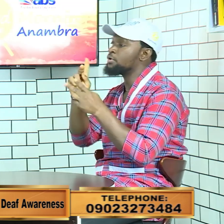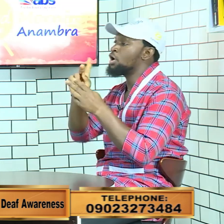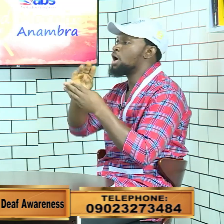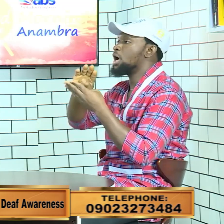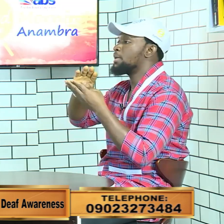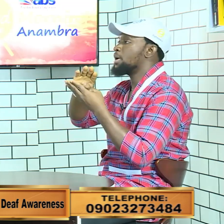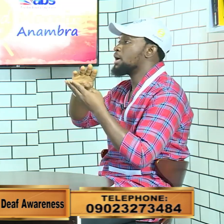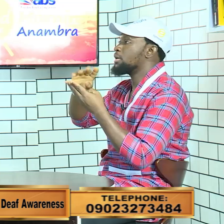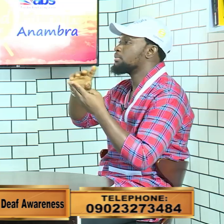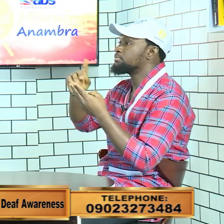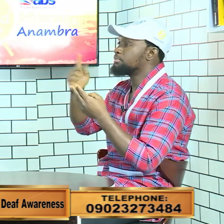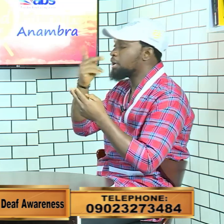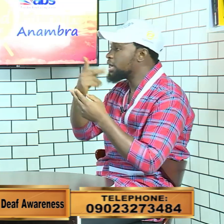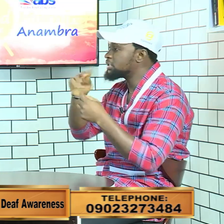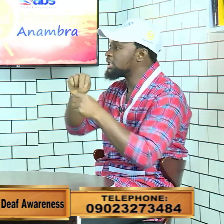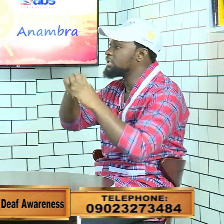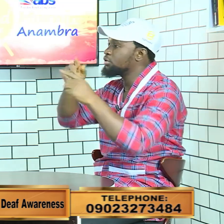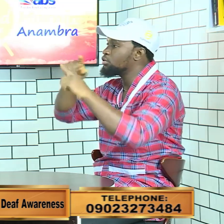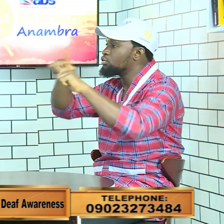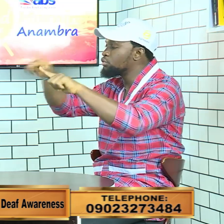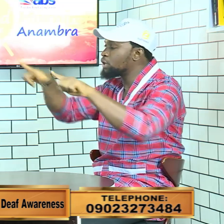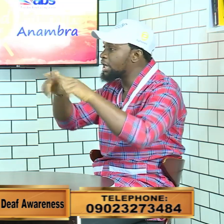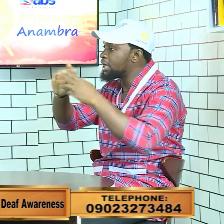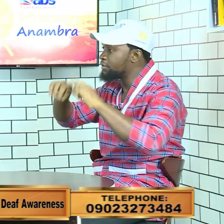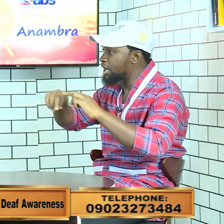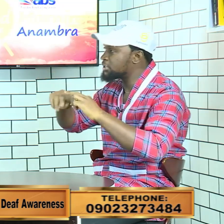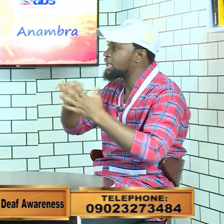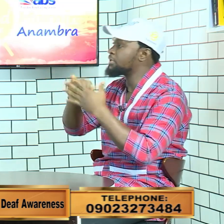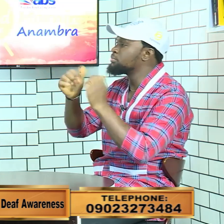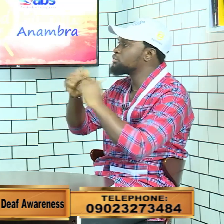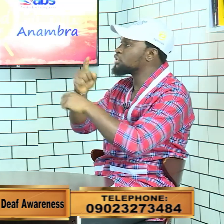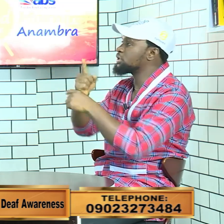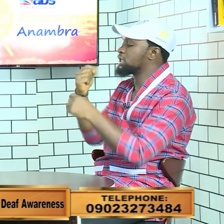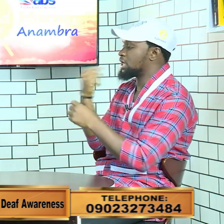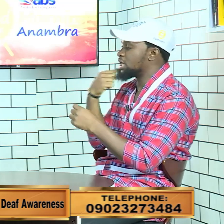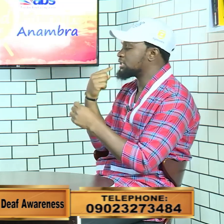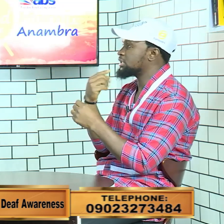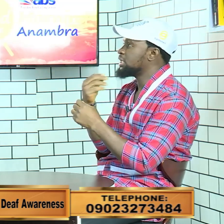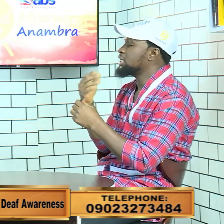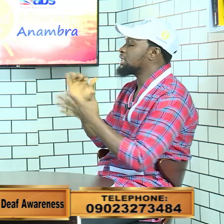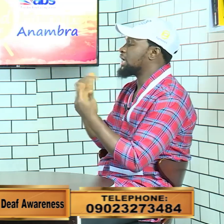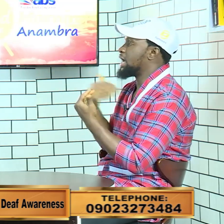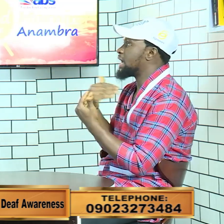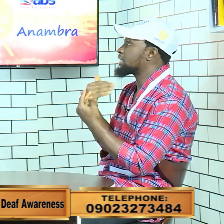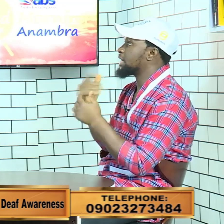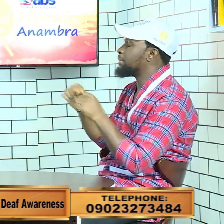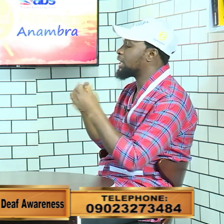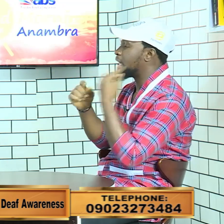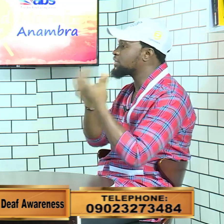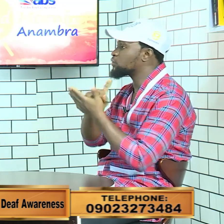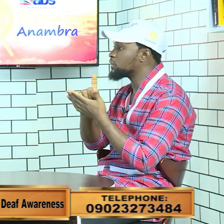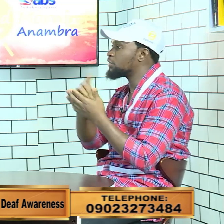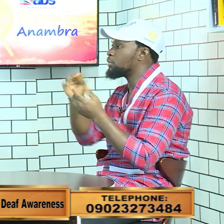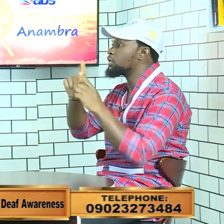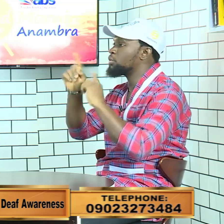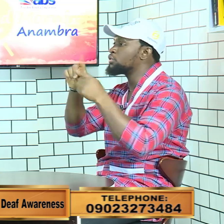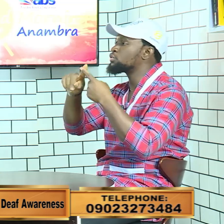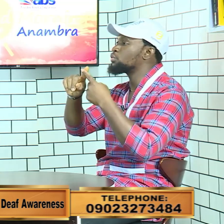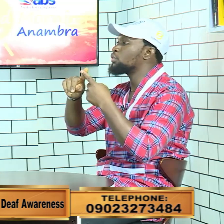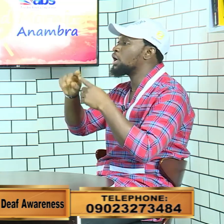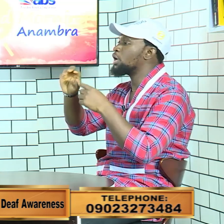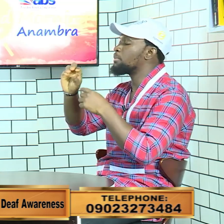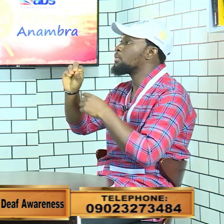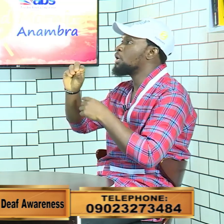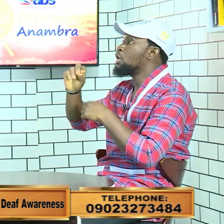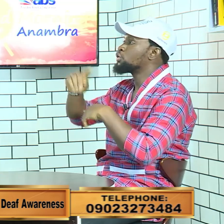deaf parents in the rural areas. And just the case they had about last week when they went